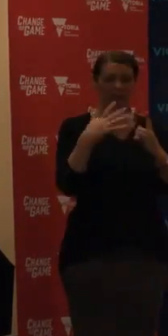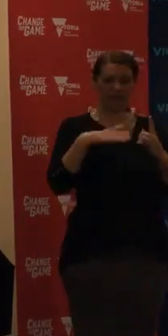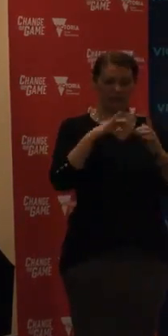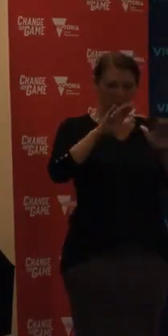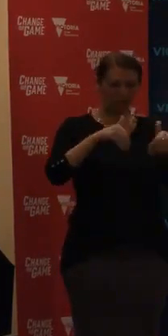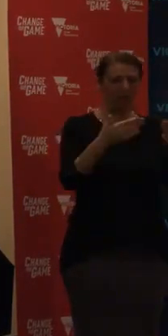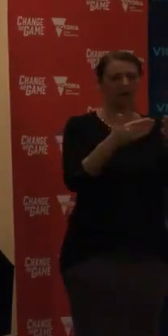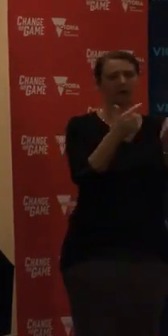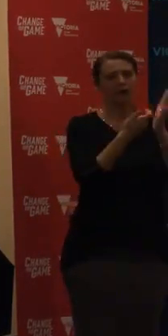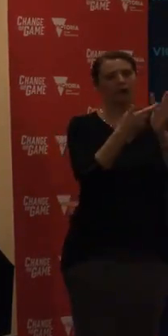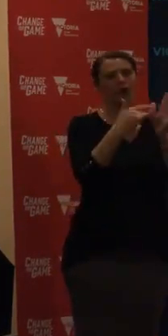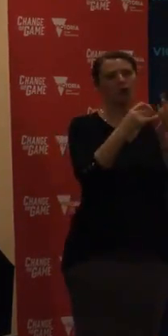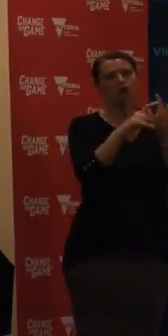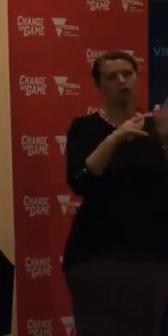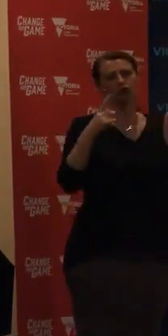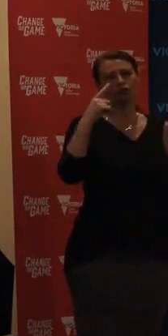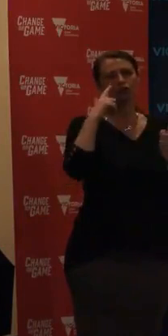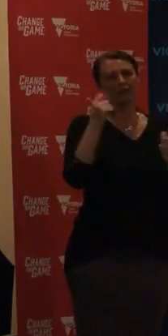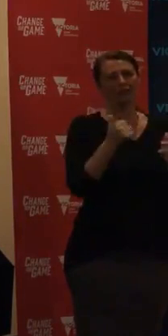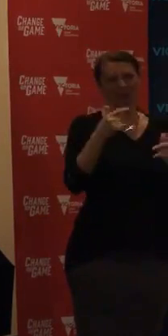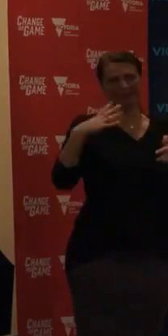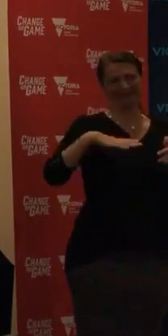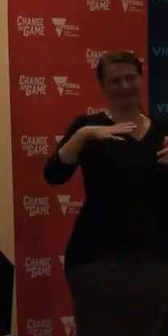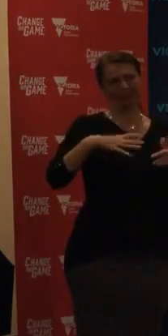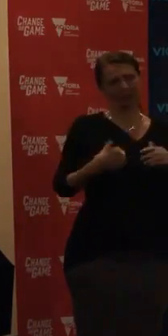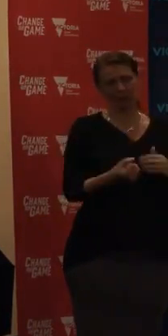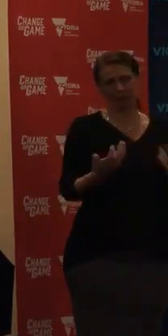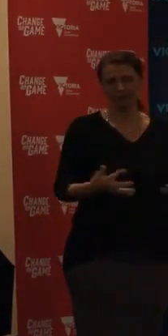provided within the reasonable and necessary framework.